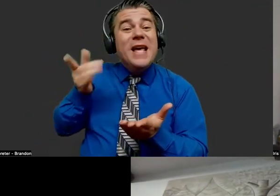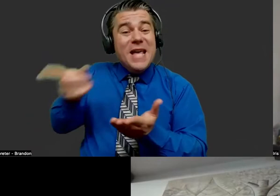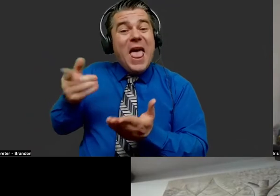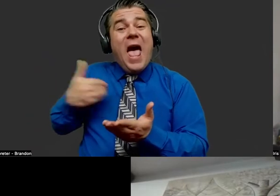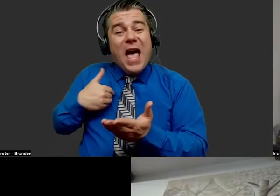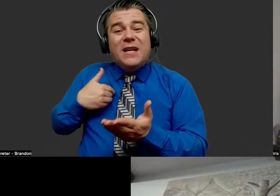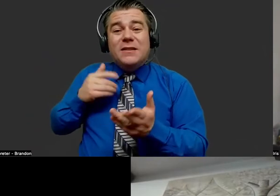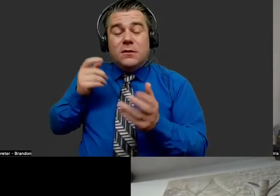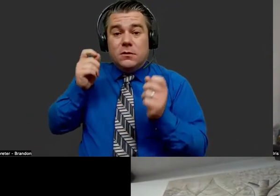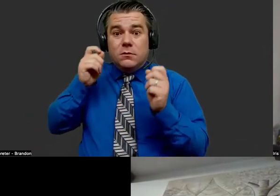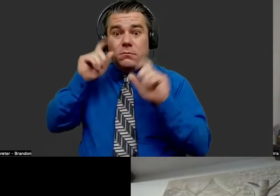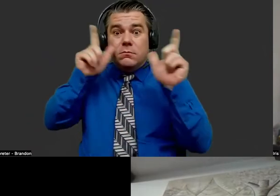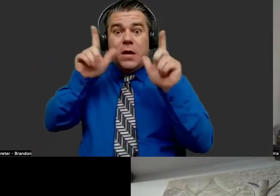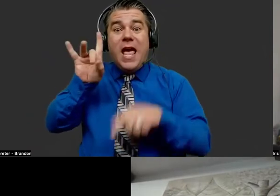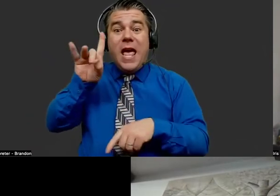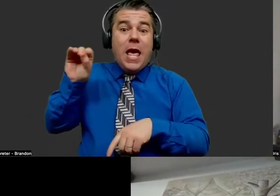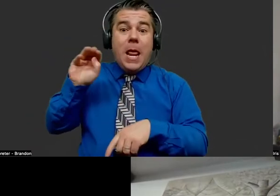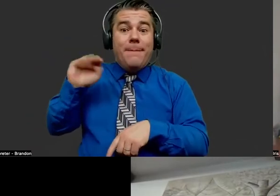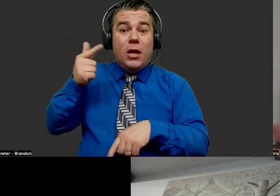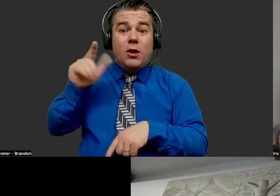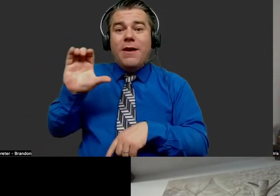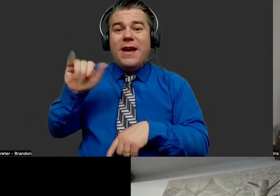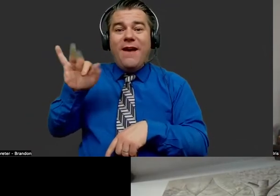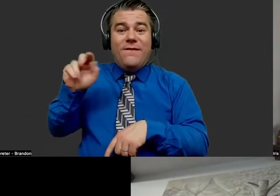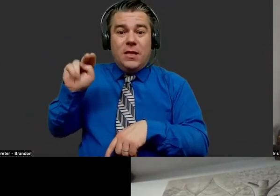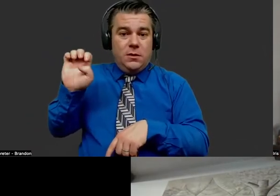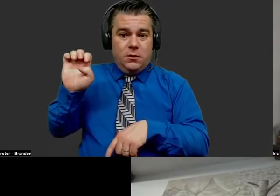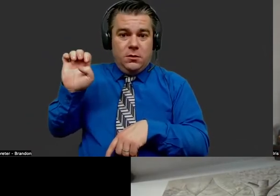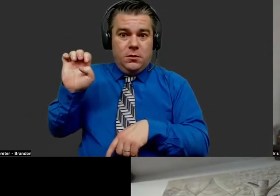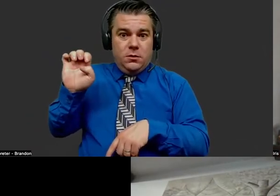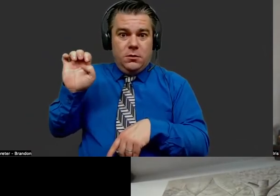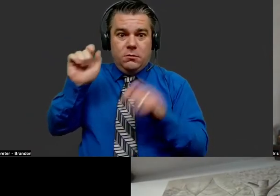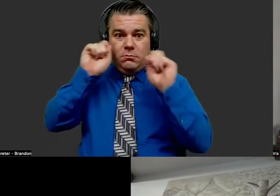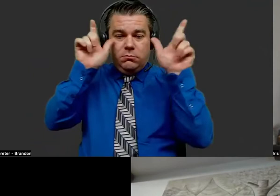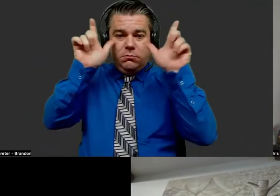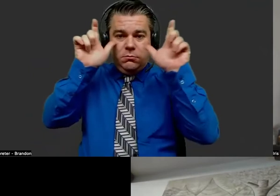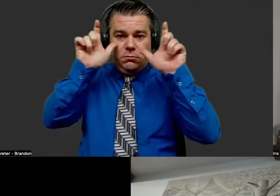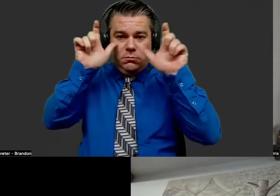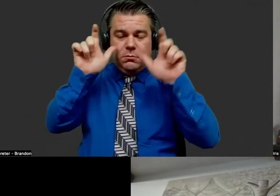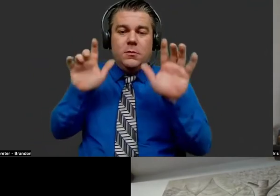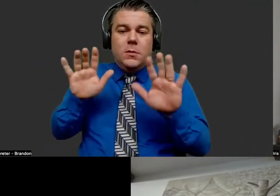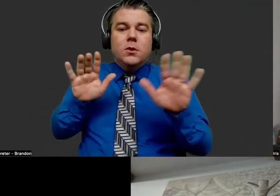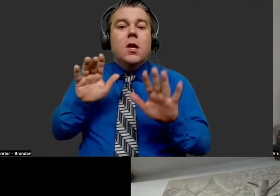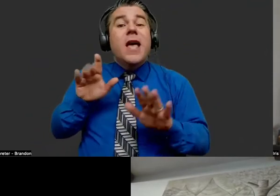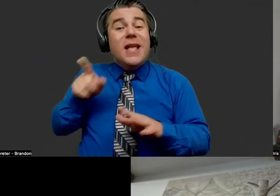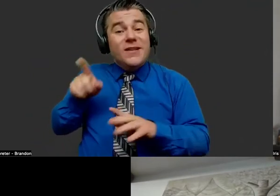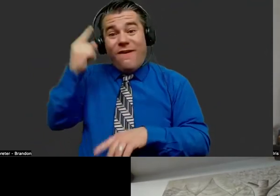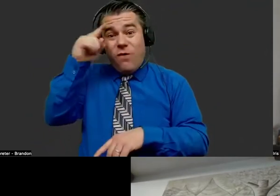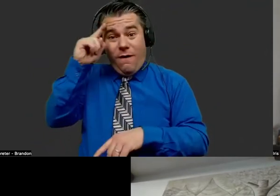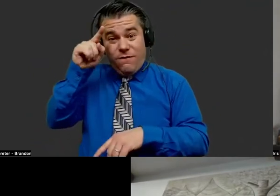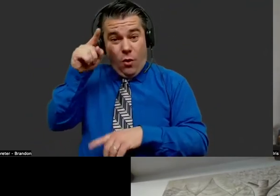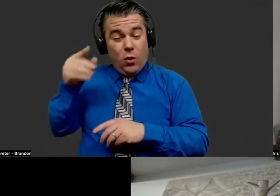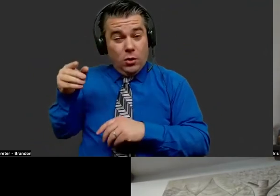solid 80 milligrams of caffeine in it. It's not sole purpose is to give